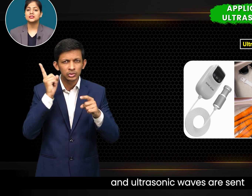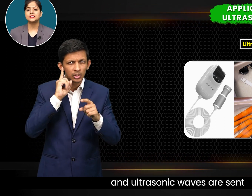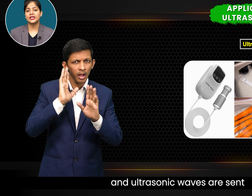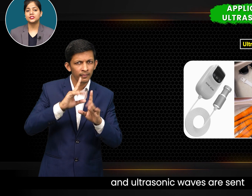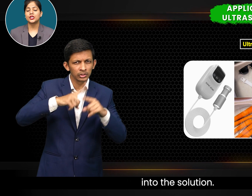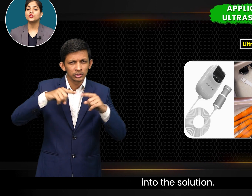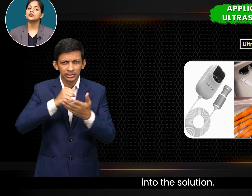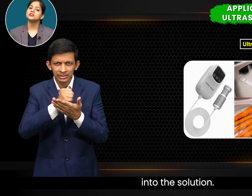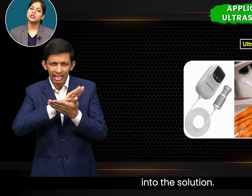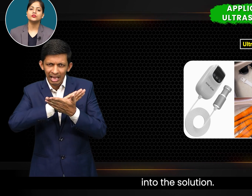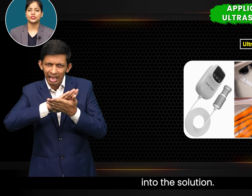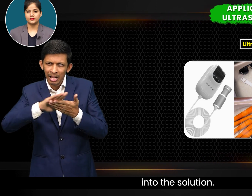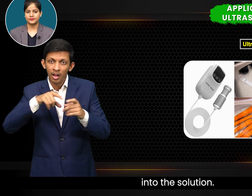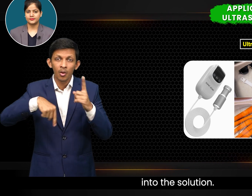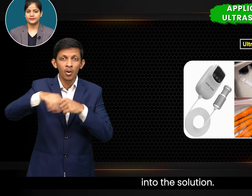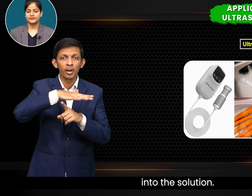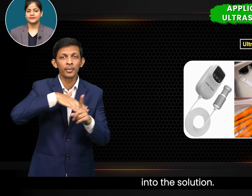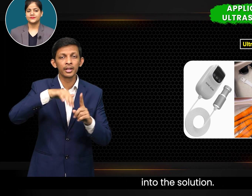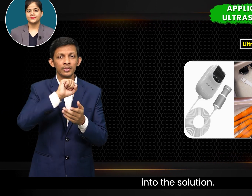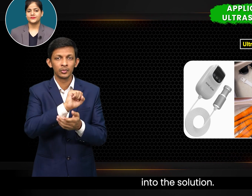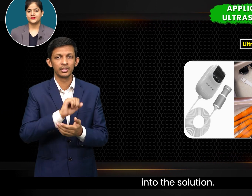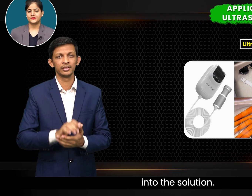waves are sent into the solution.